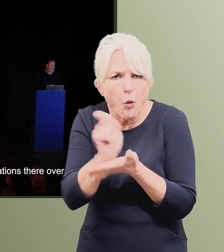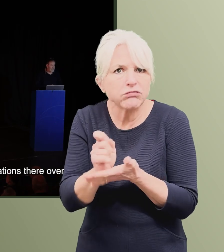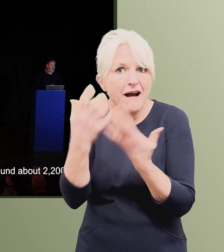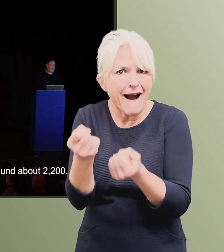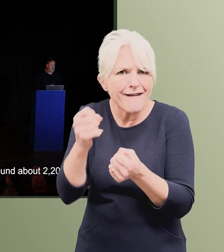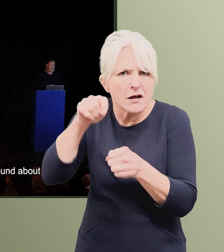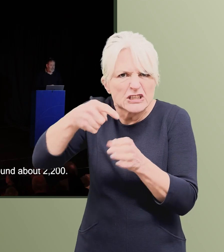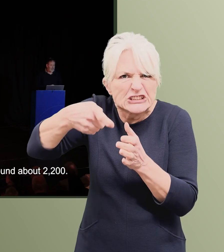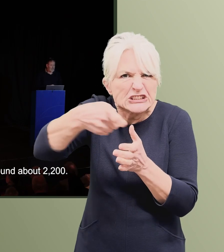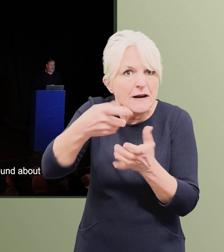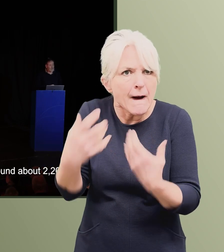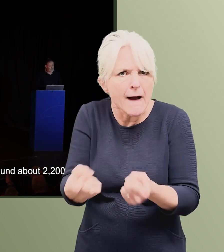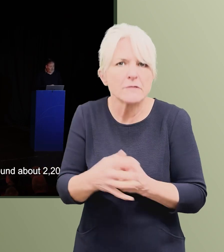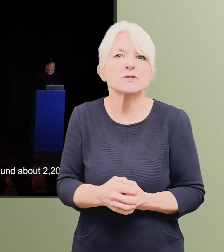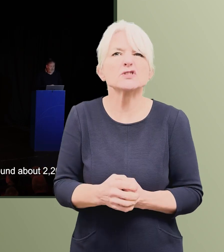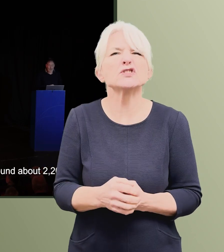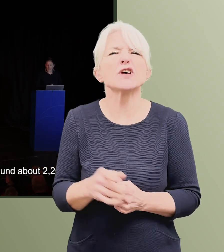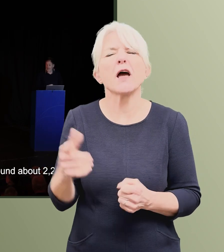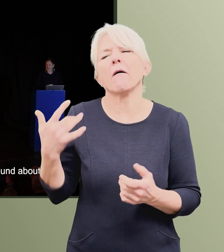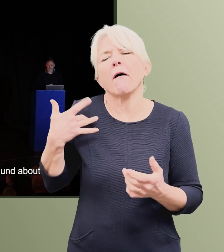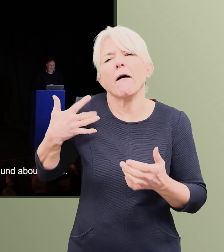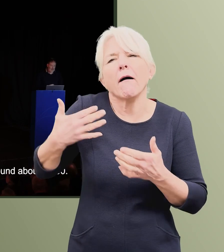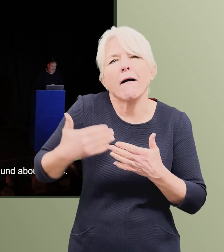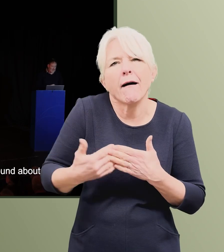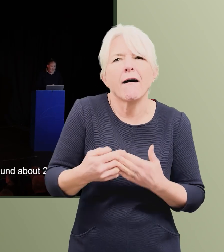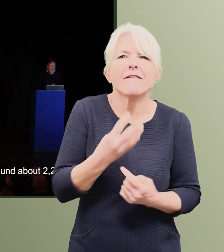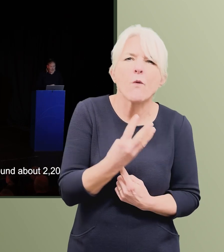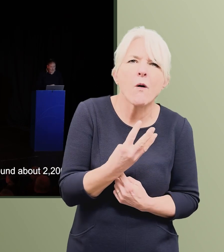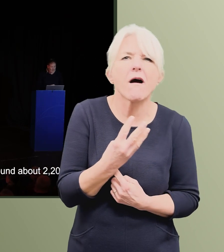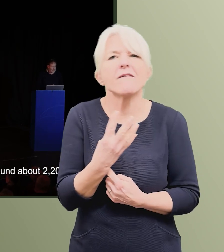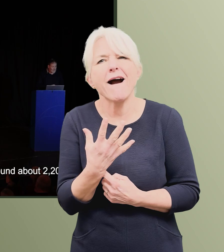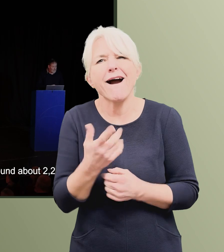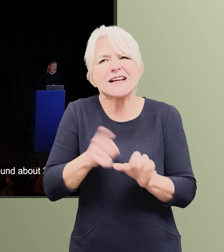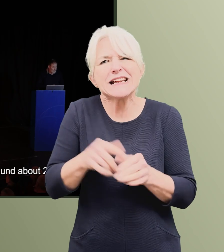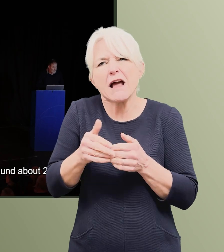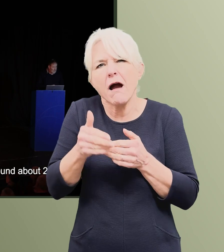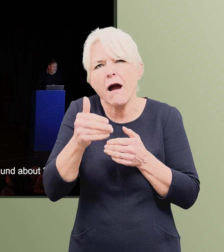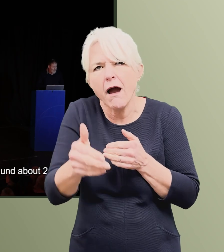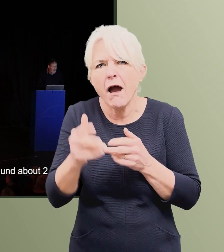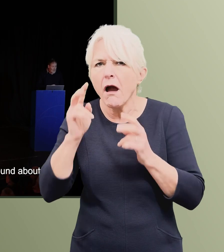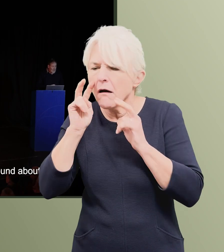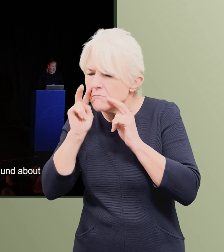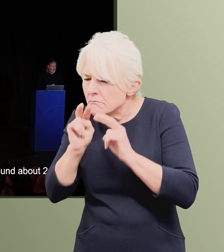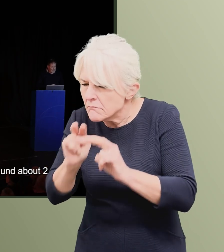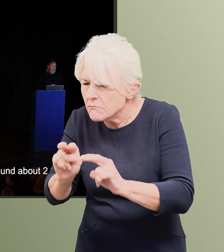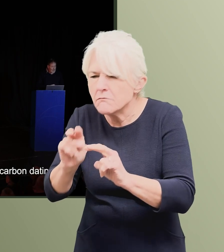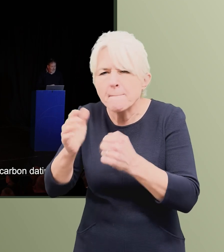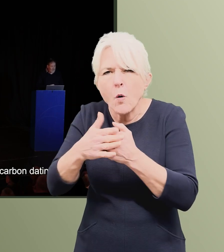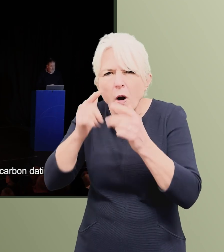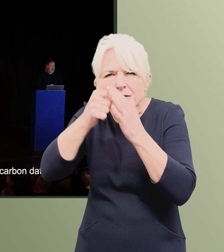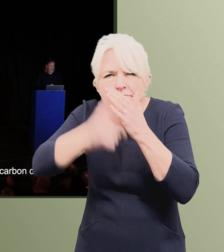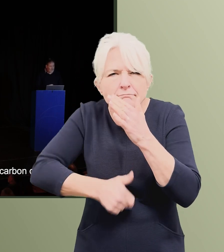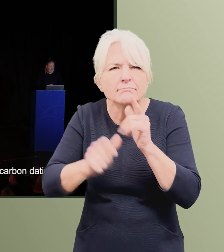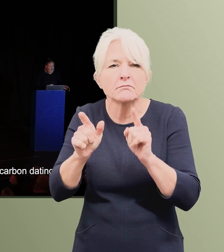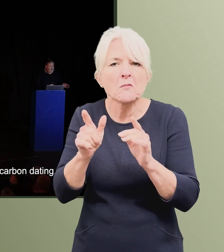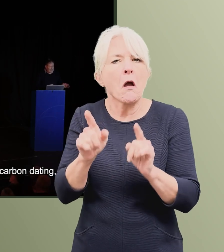4 or 5 year period and got some nice radiocarbon dates of around about 2,200. And I'm not too worried about